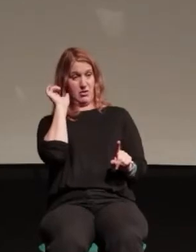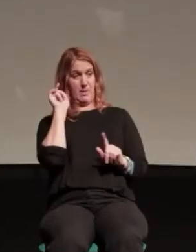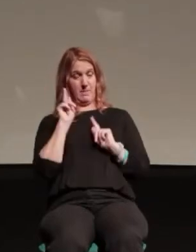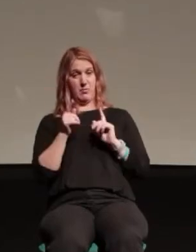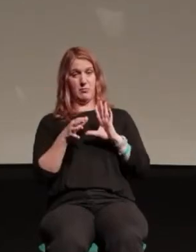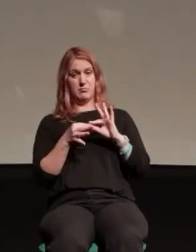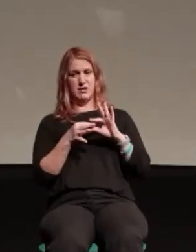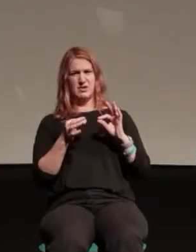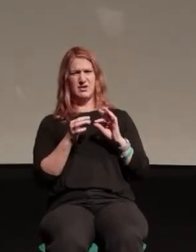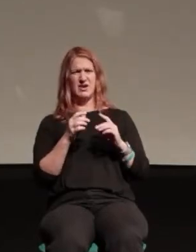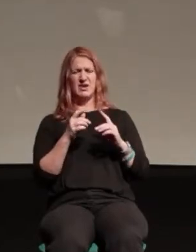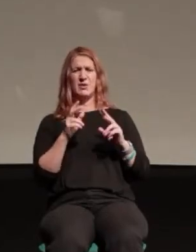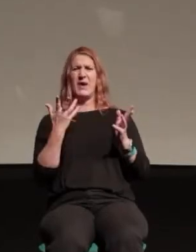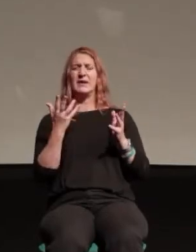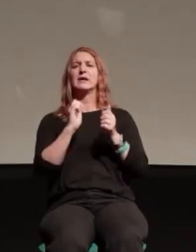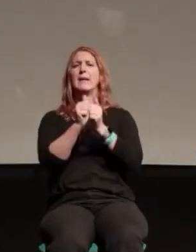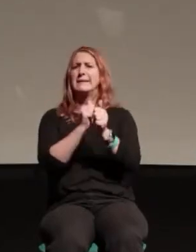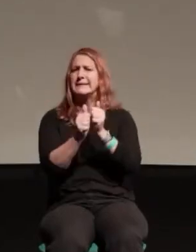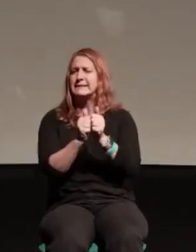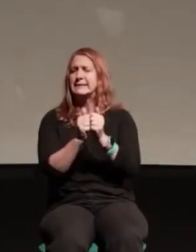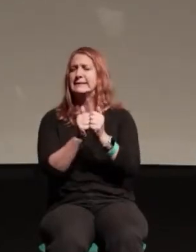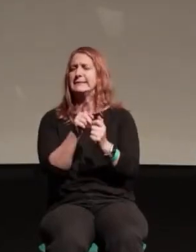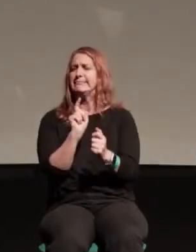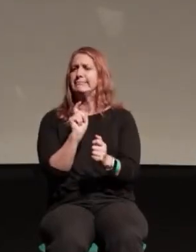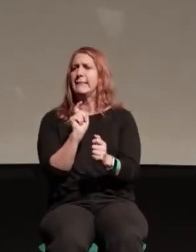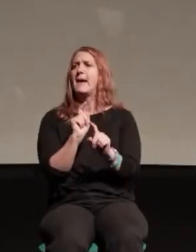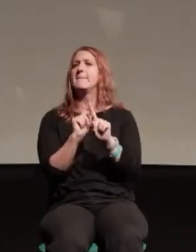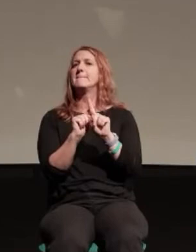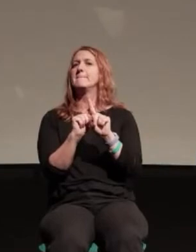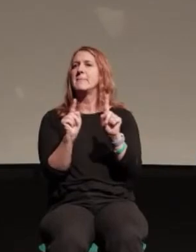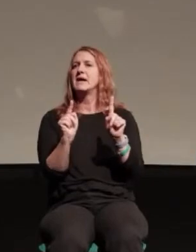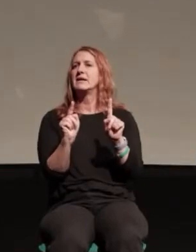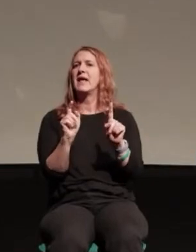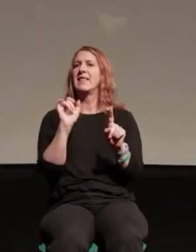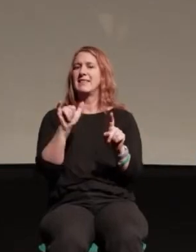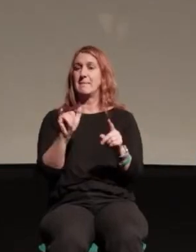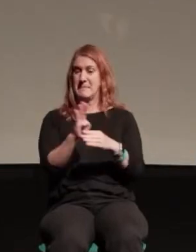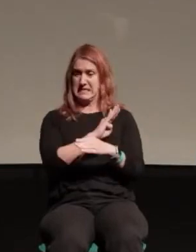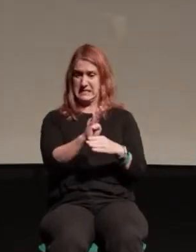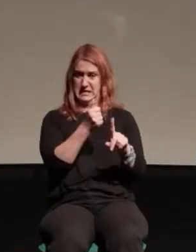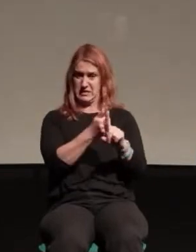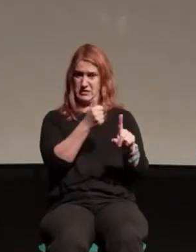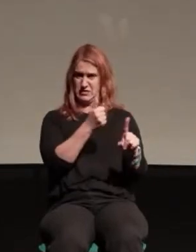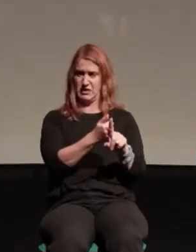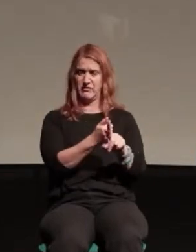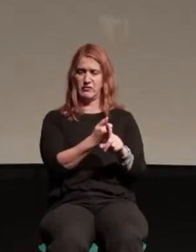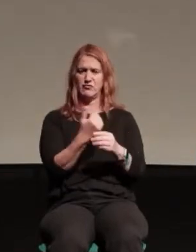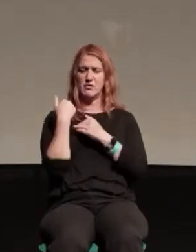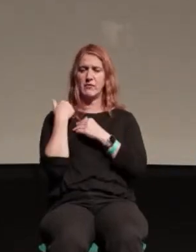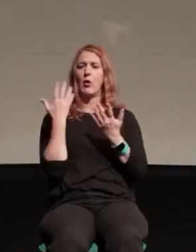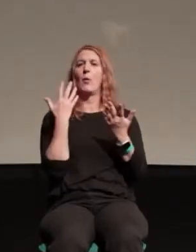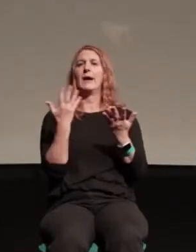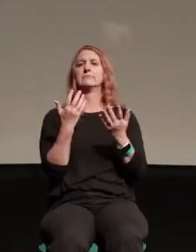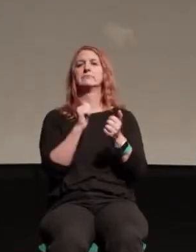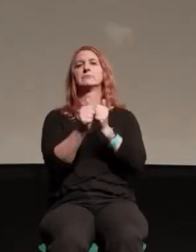people talking about competing. And yet that is exactly what these businesses do. And they fundamentally operate by